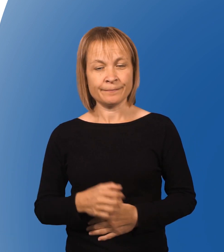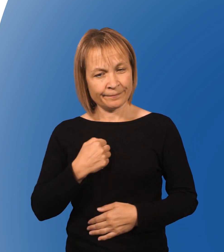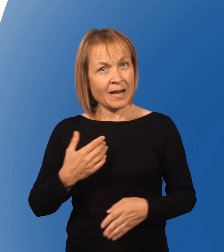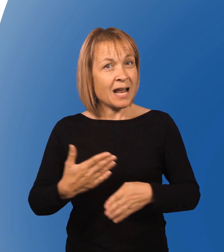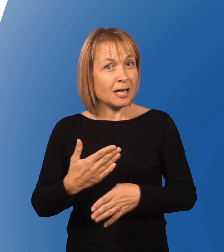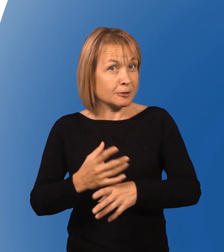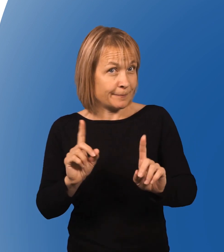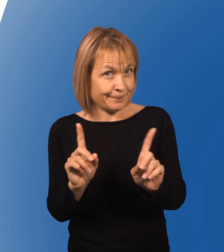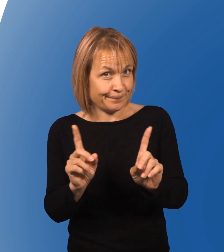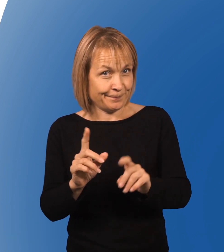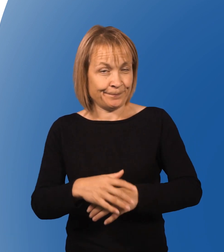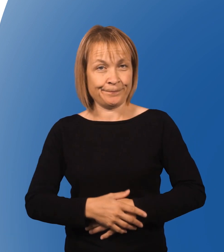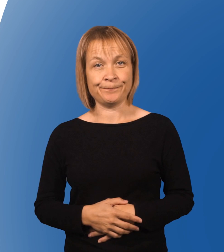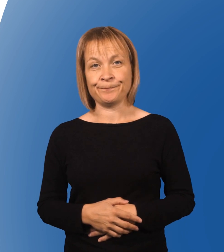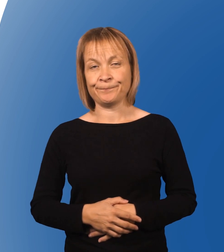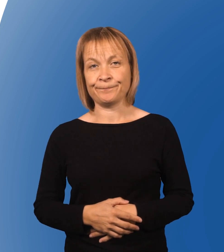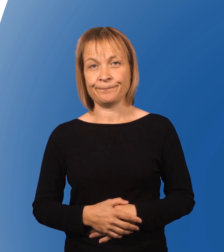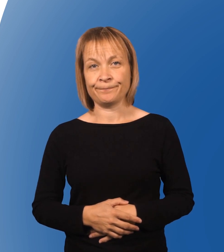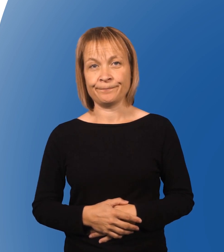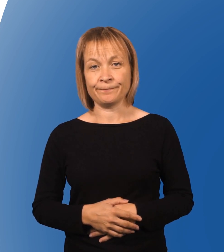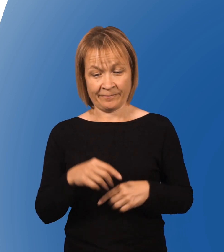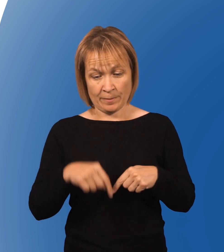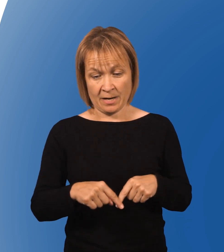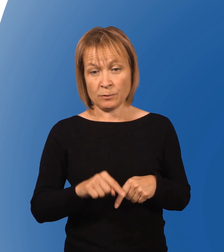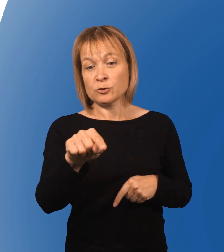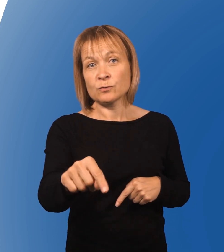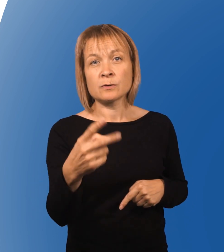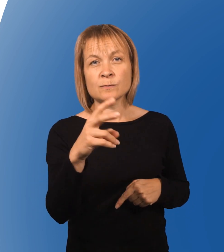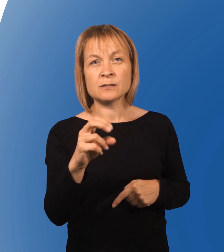Our actions. By 2024, we will.